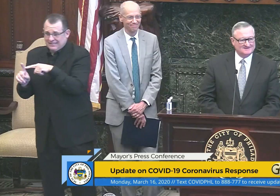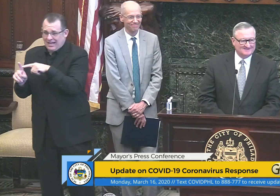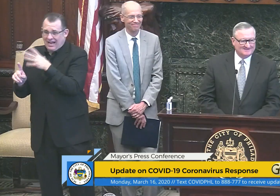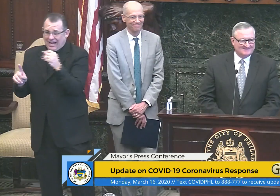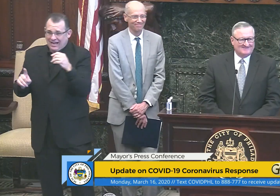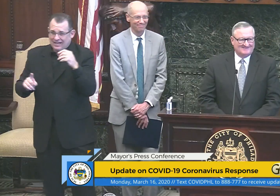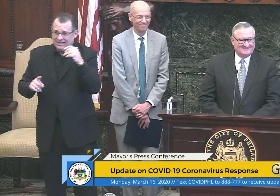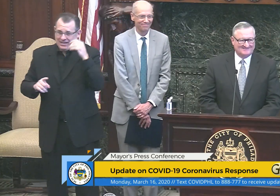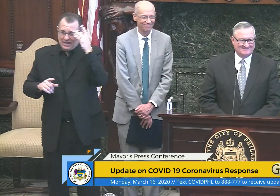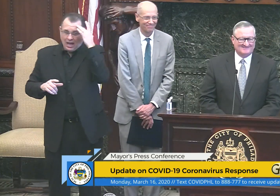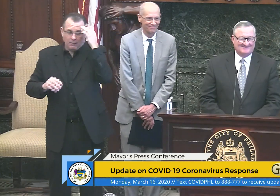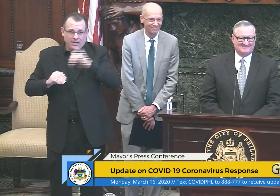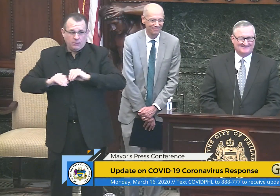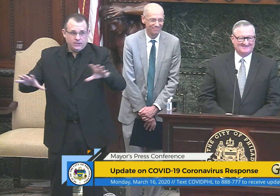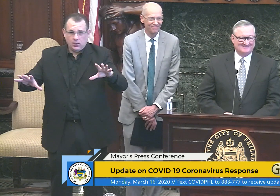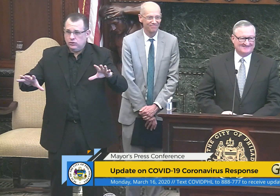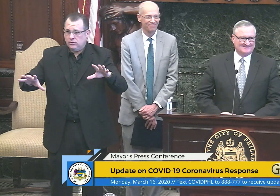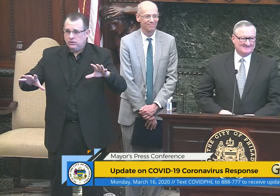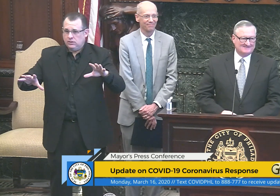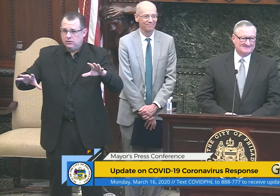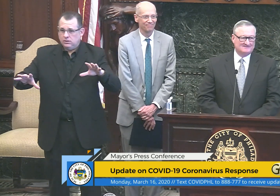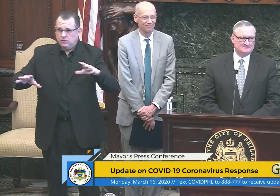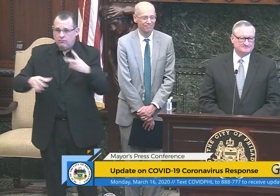Epidemiological, yes.